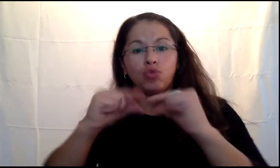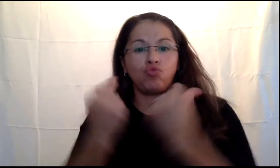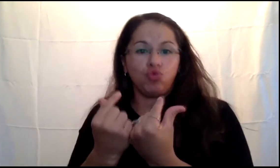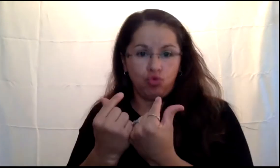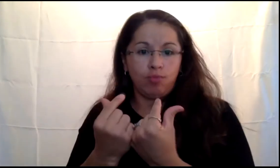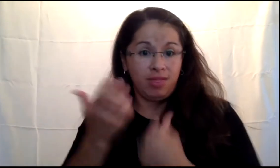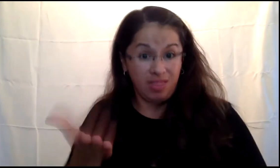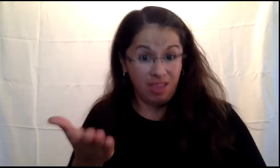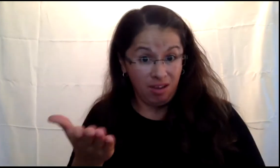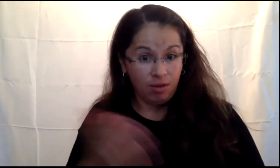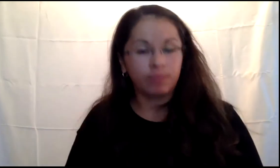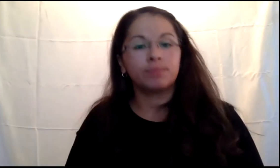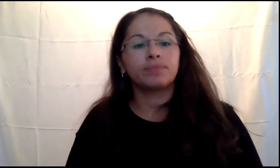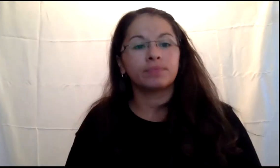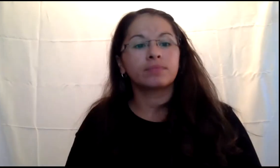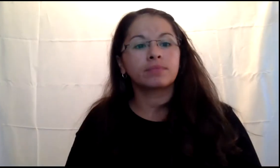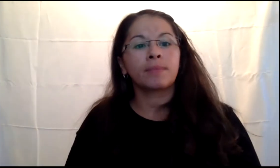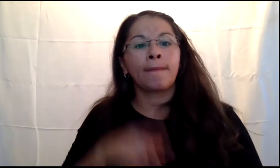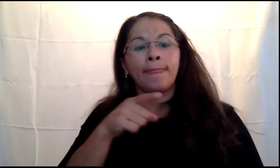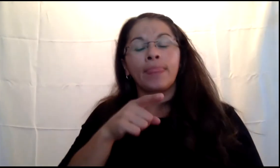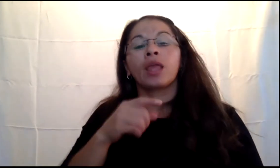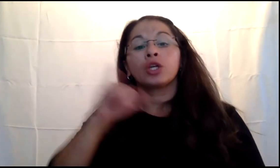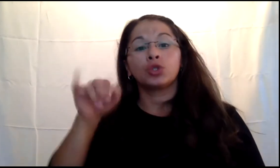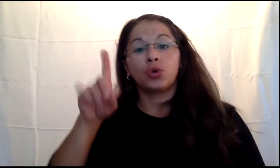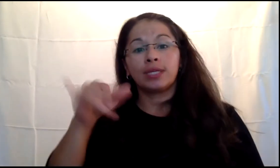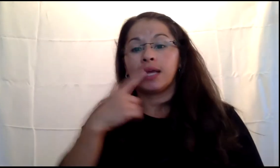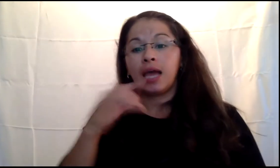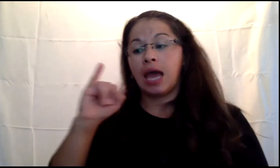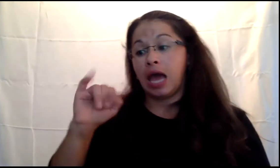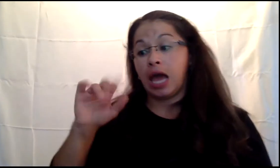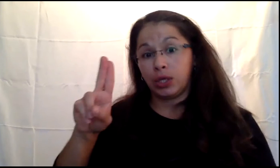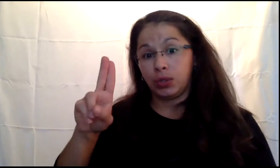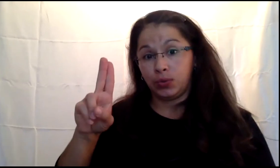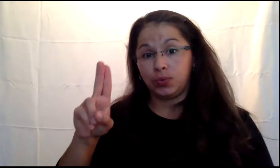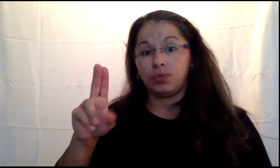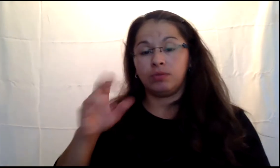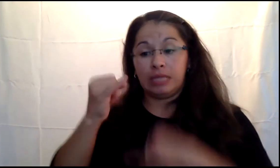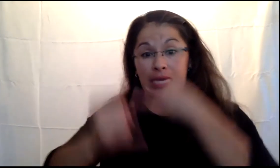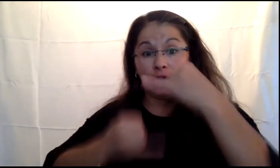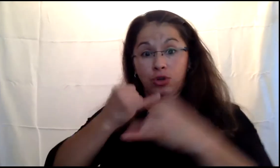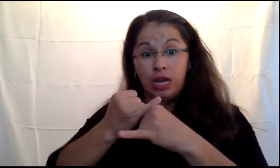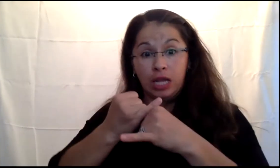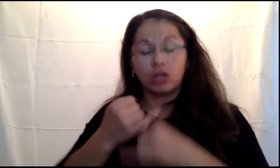FIU, the I is international. So we definitely run the gambit of student